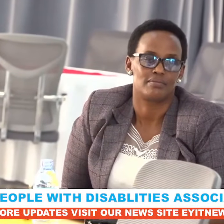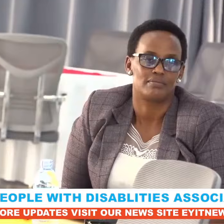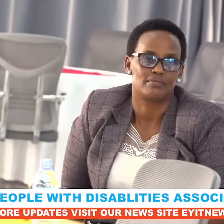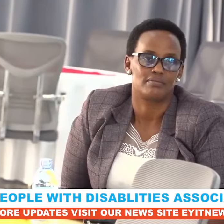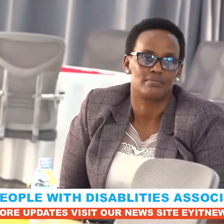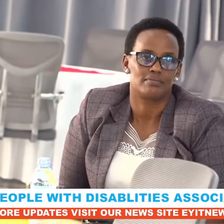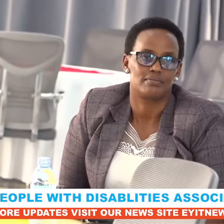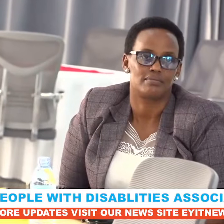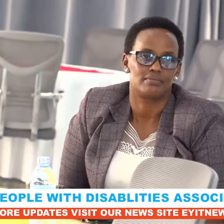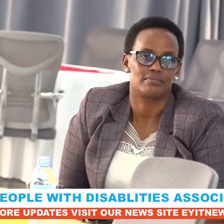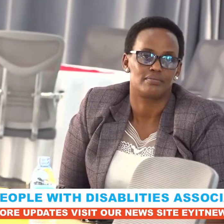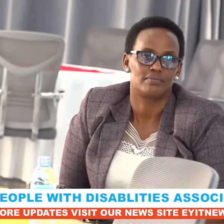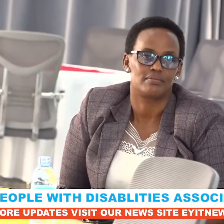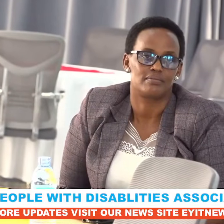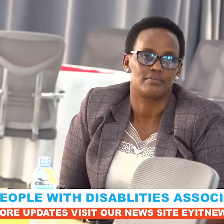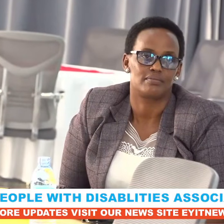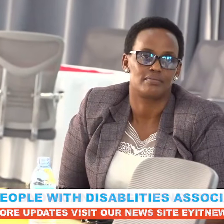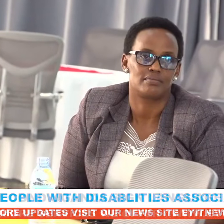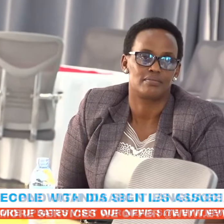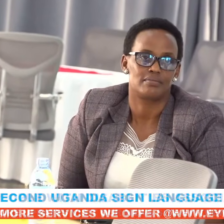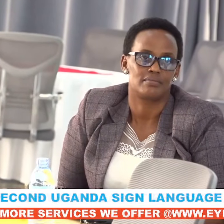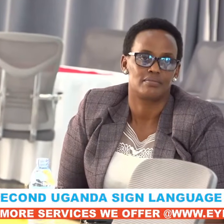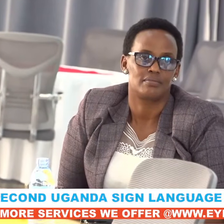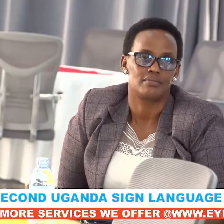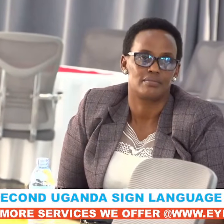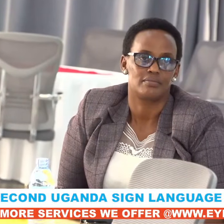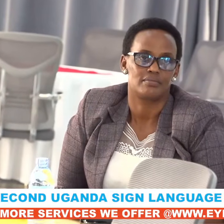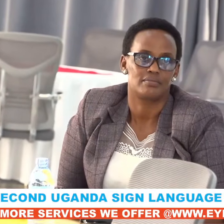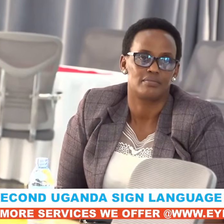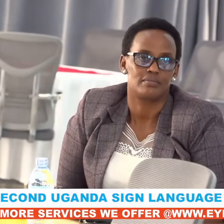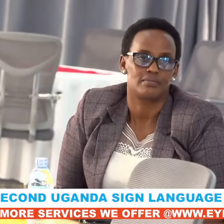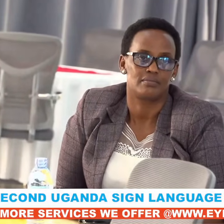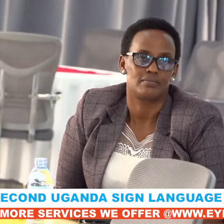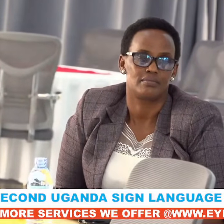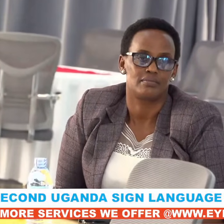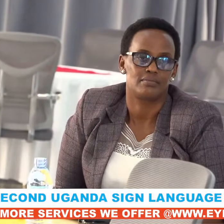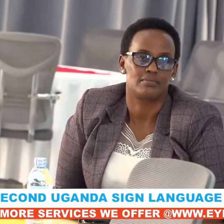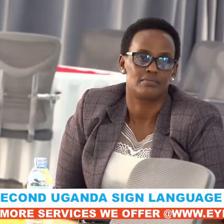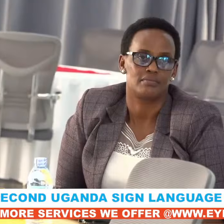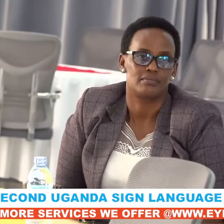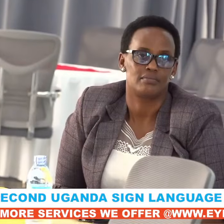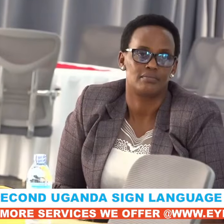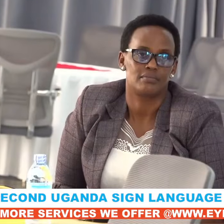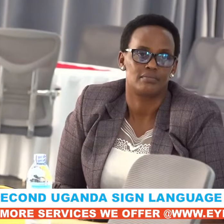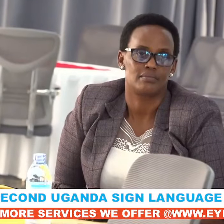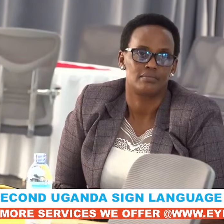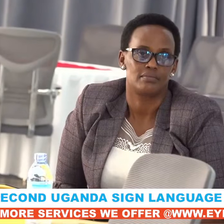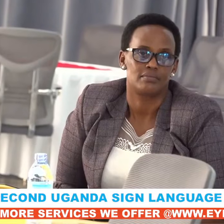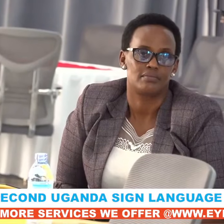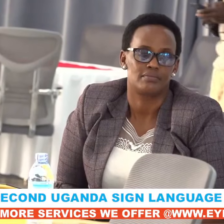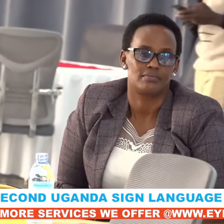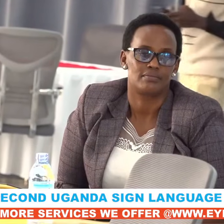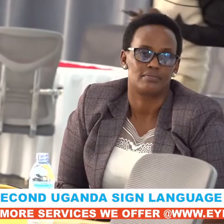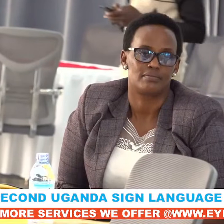together in teaching these students sign language. And I'm sure everyone here knows her.